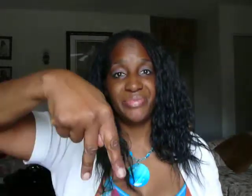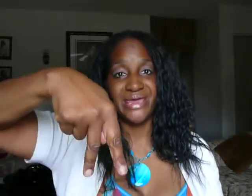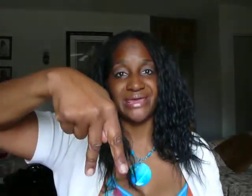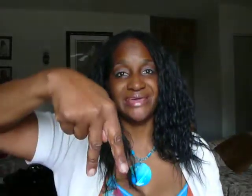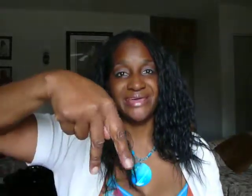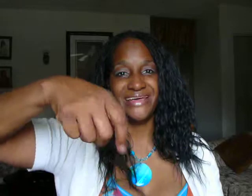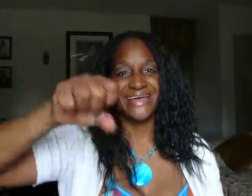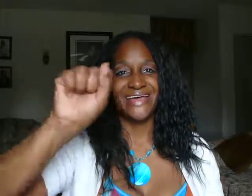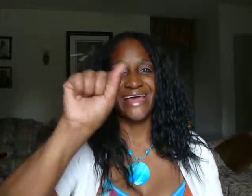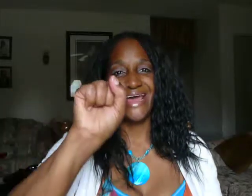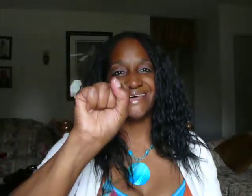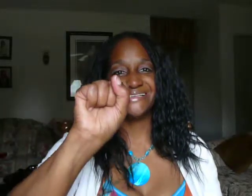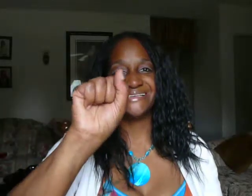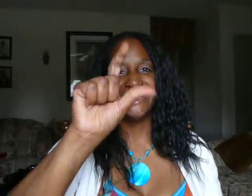S-L-E-P.